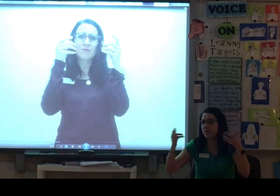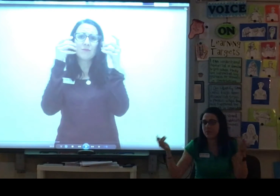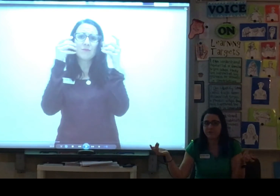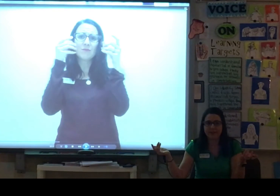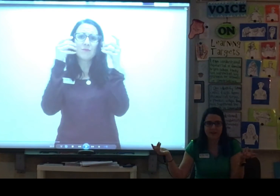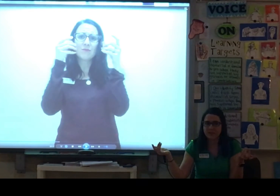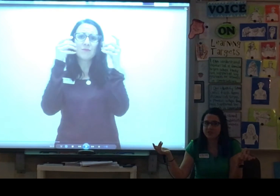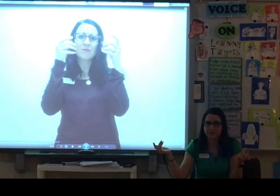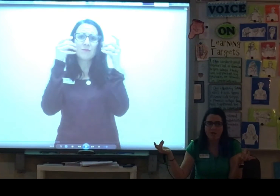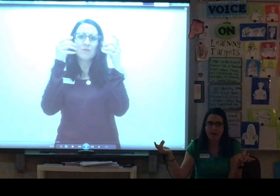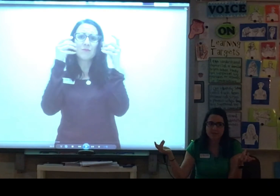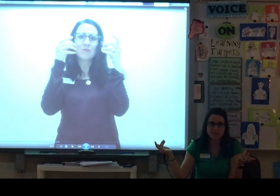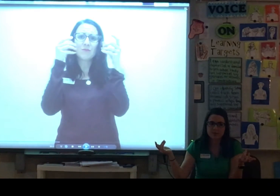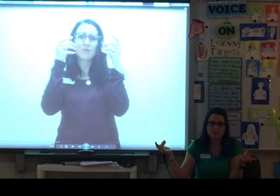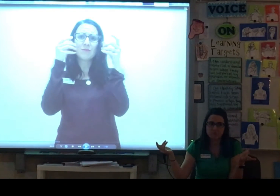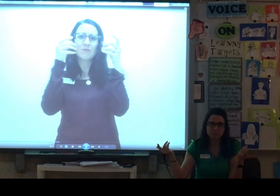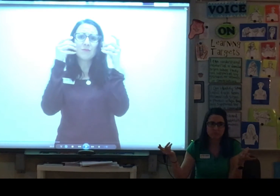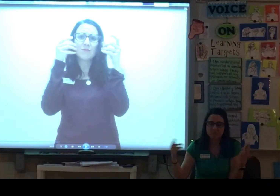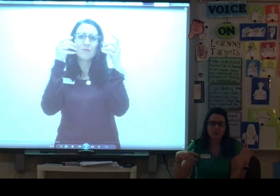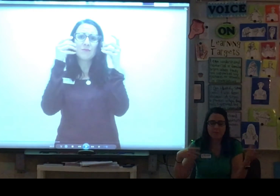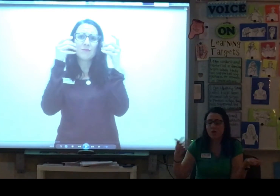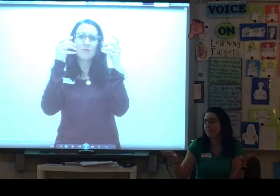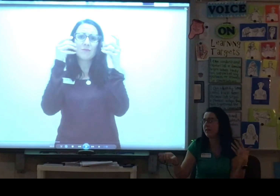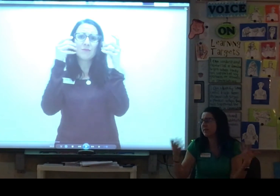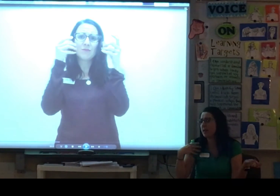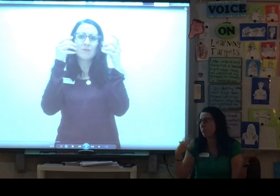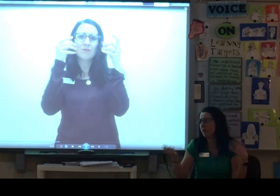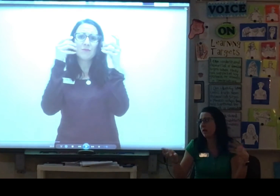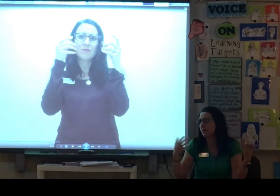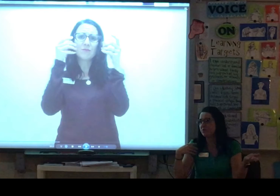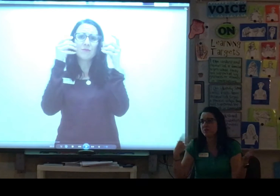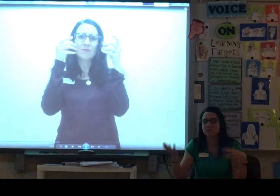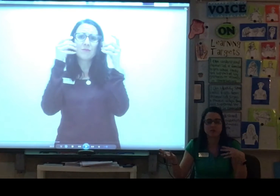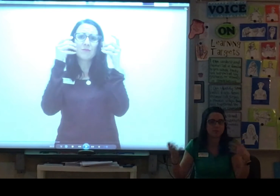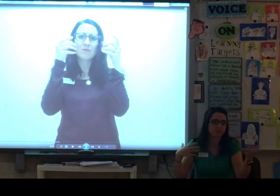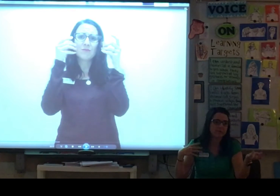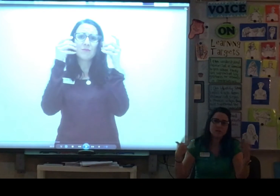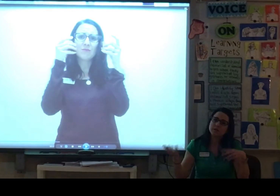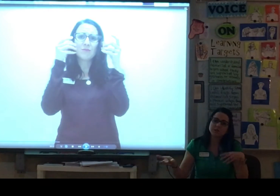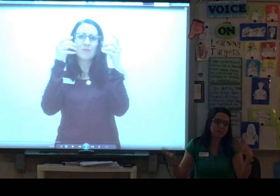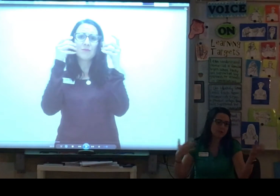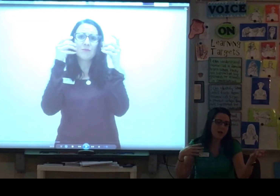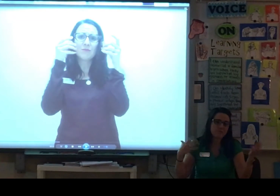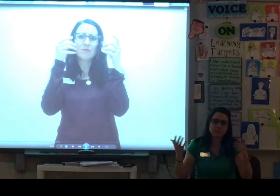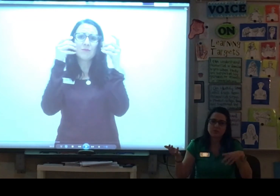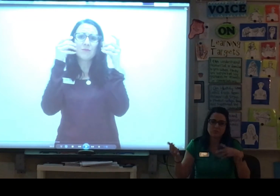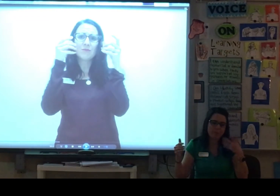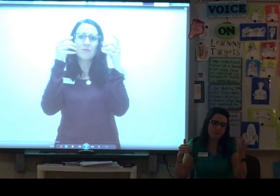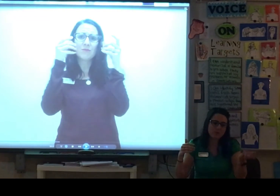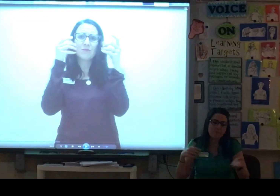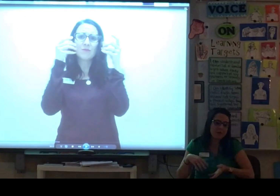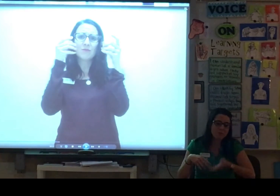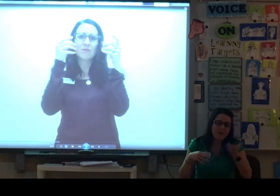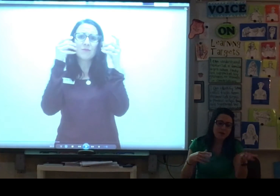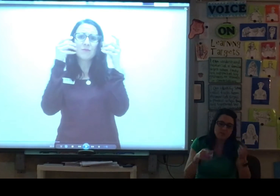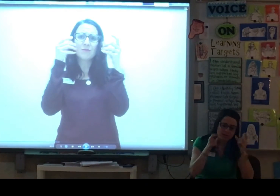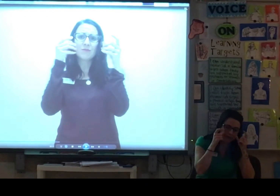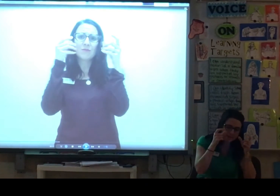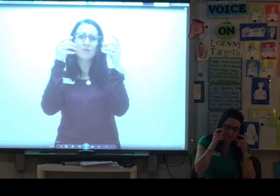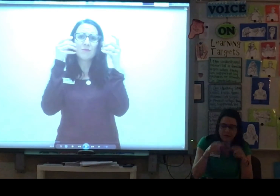another variation of glasses. They both mean the same thing, it's just sometimes, some people may use this, some people